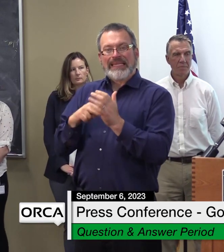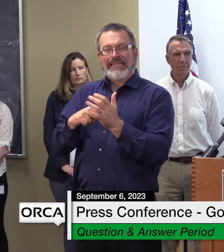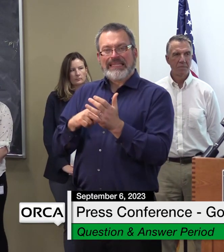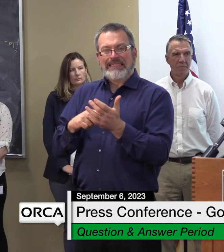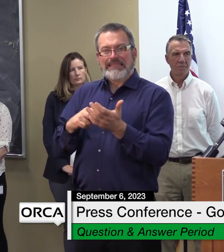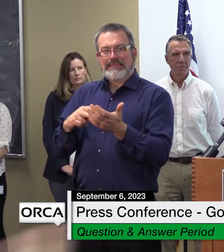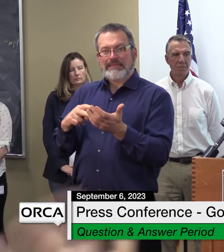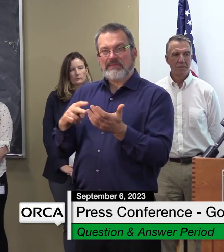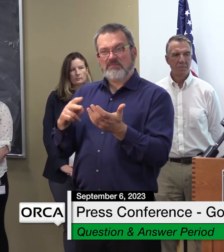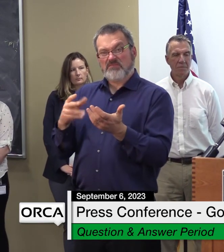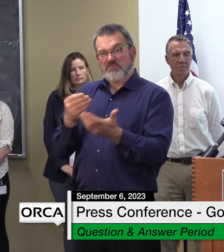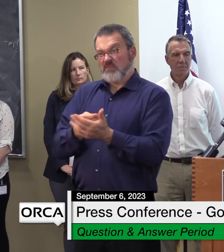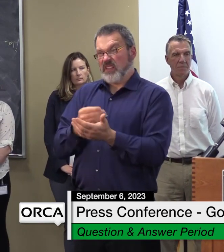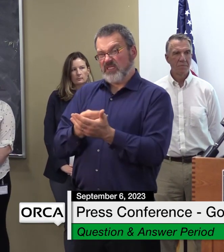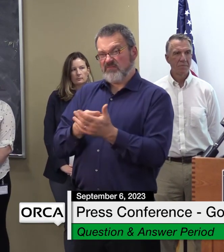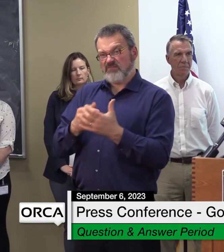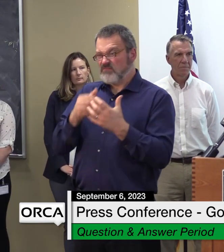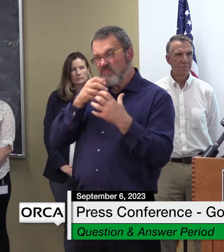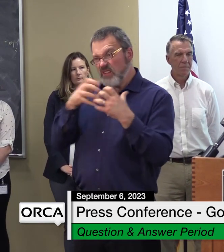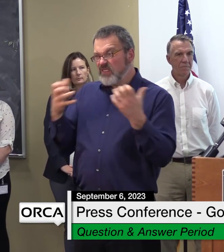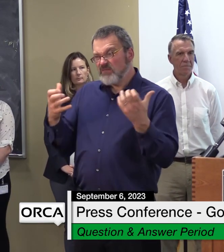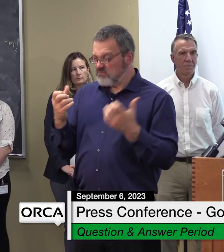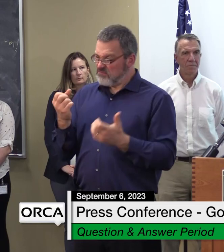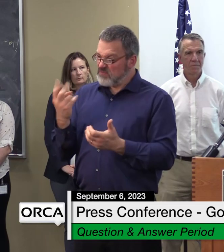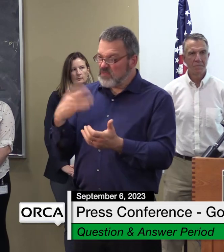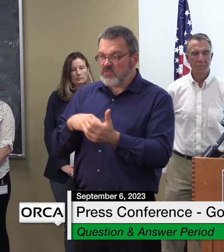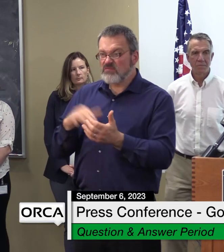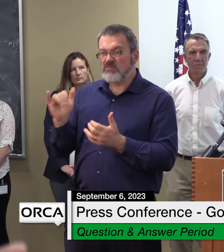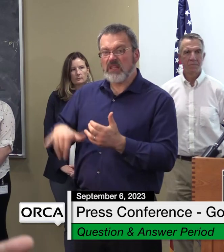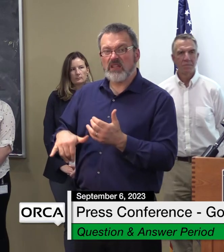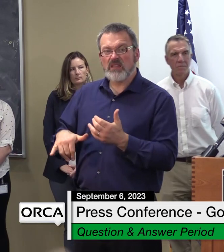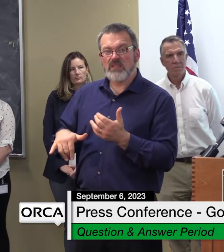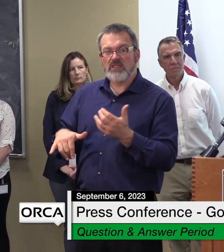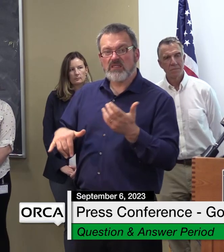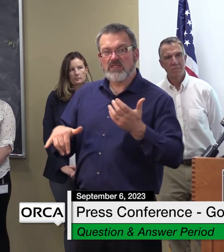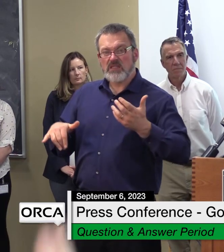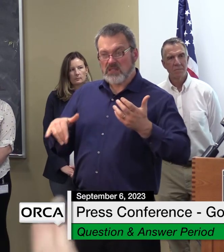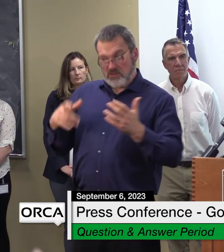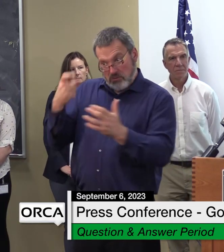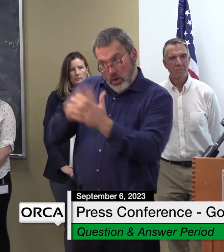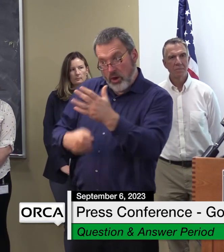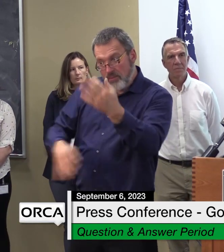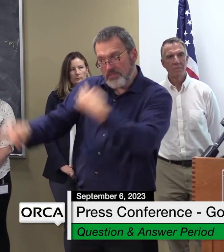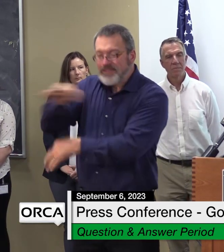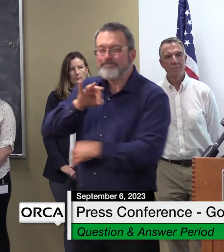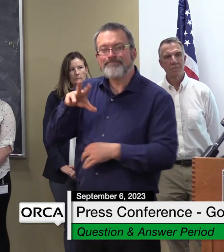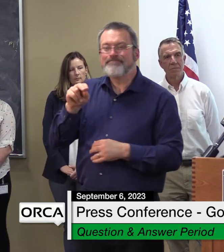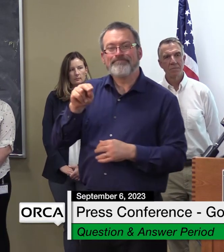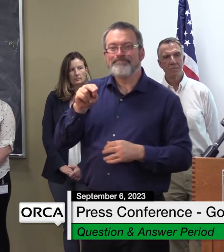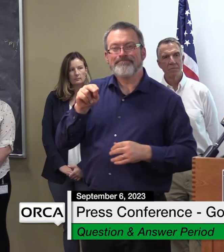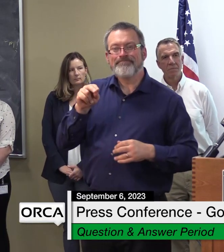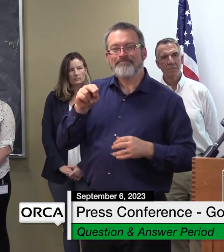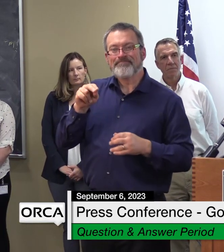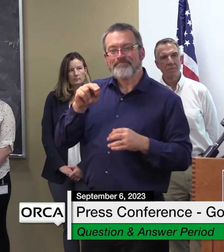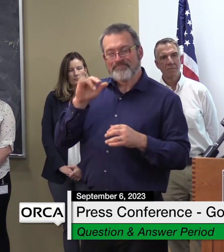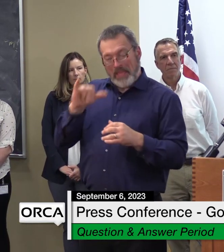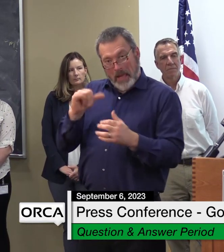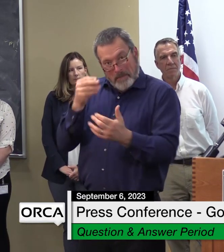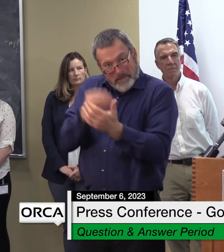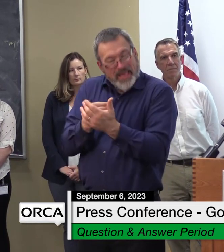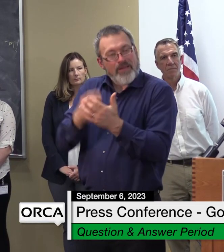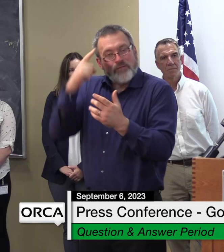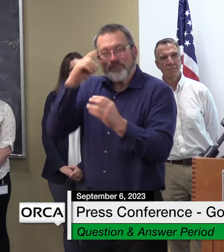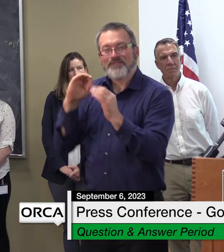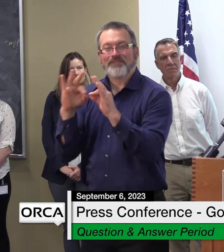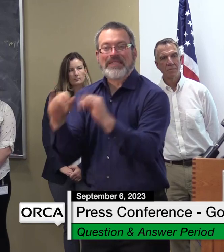but we're not providing replacement costs for the unit. We're providing funding for the repair of the unit, and that's why it's hard for